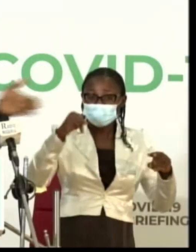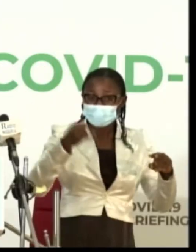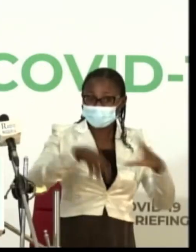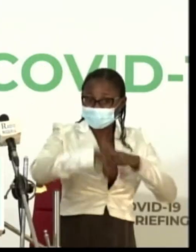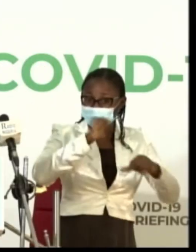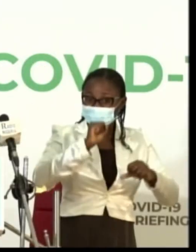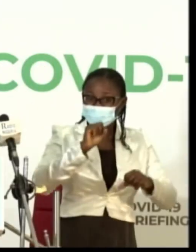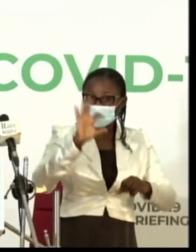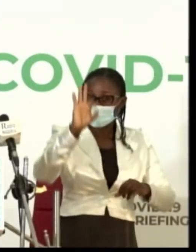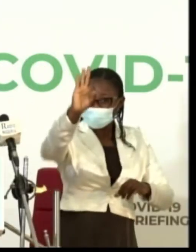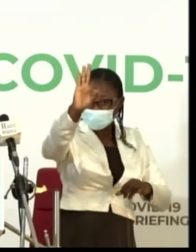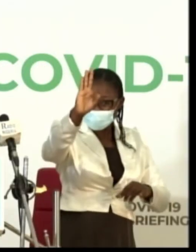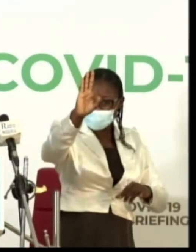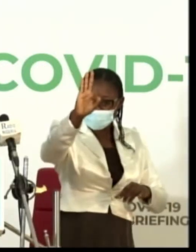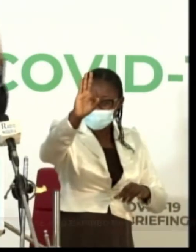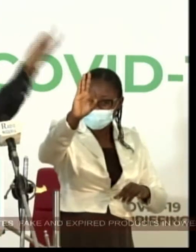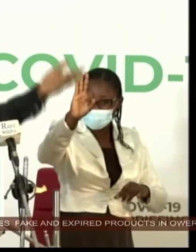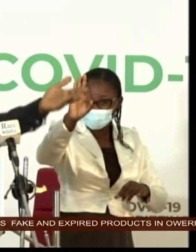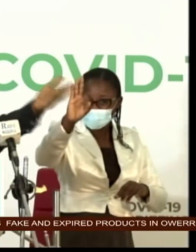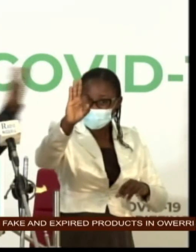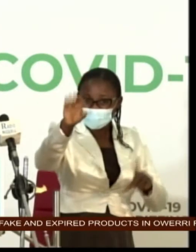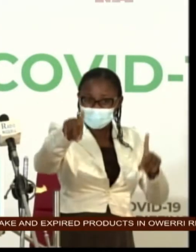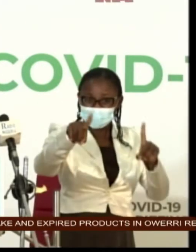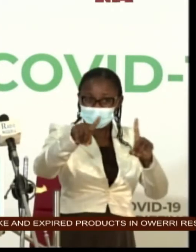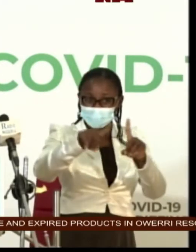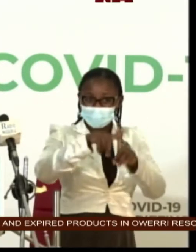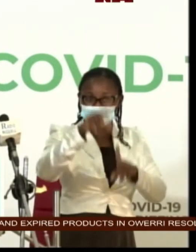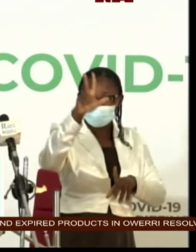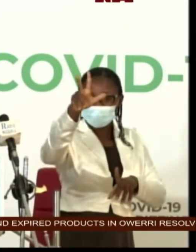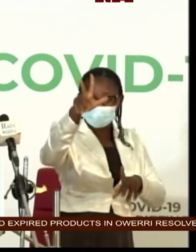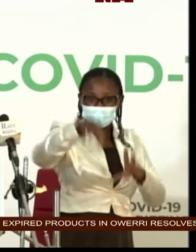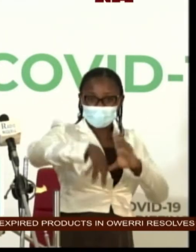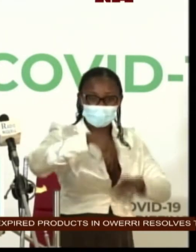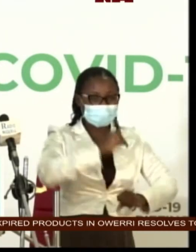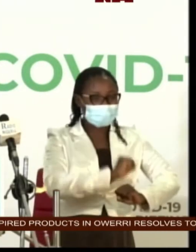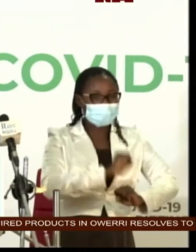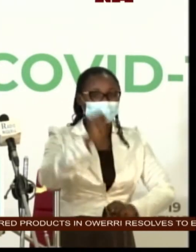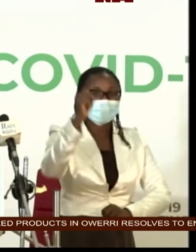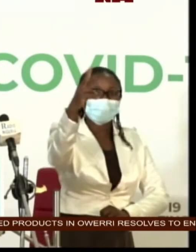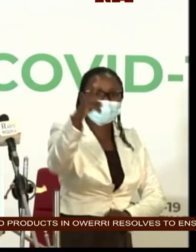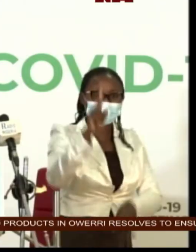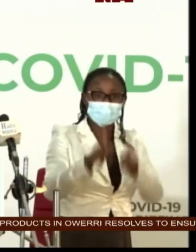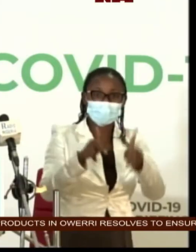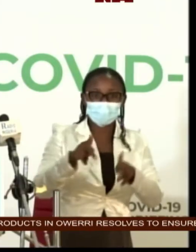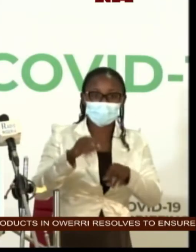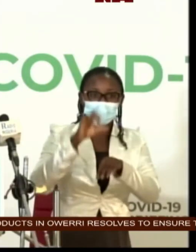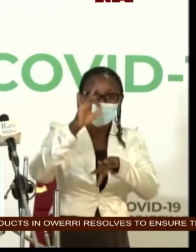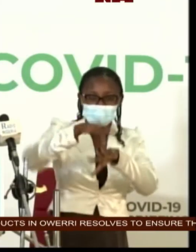outside, 9 plus 3 outside, 12.